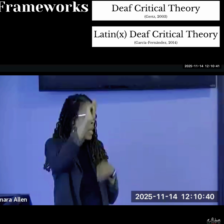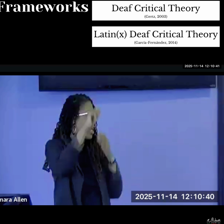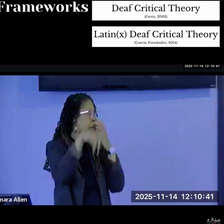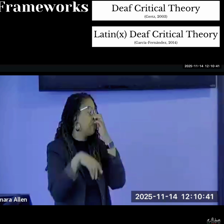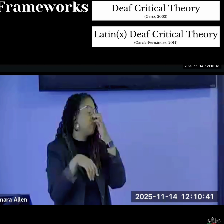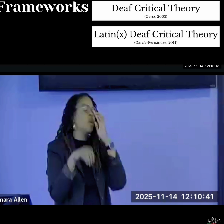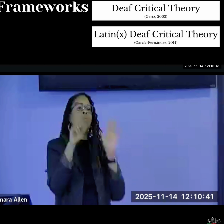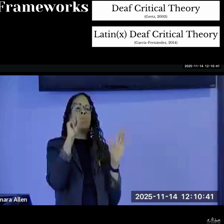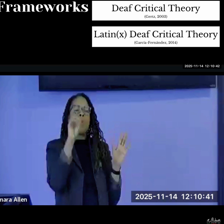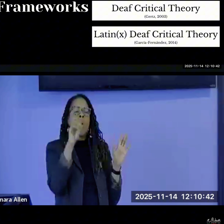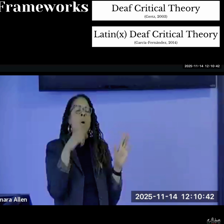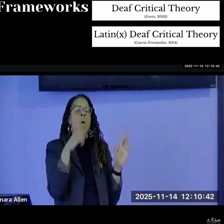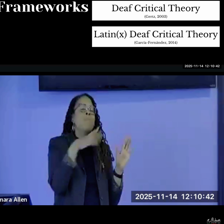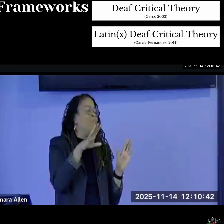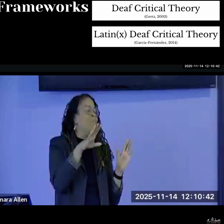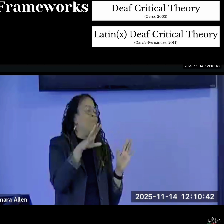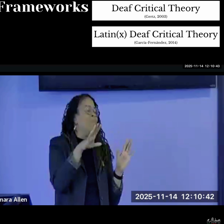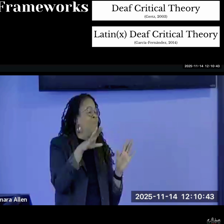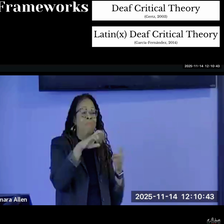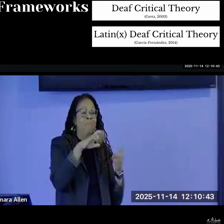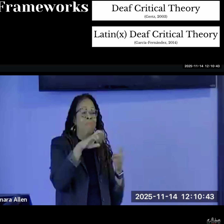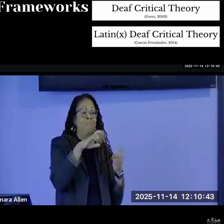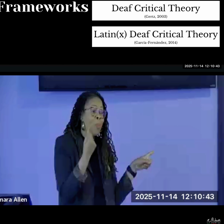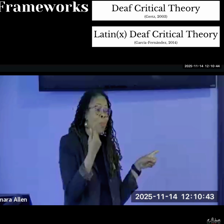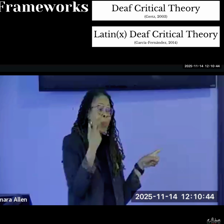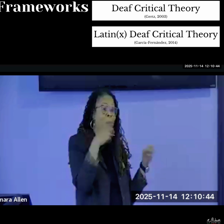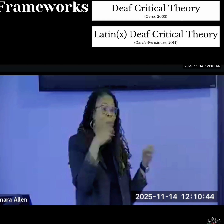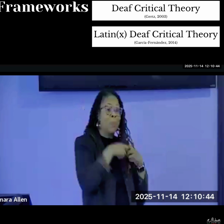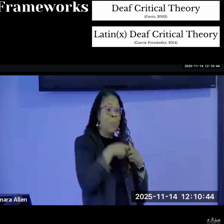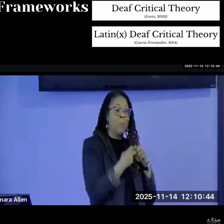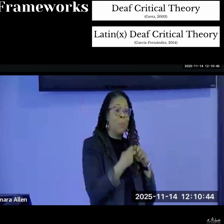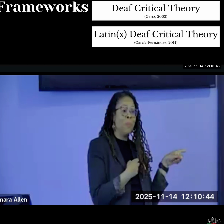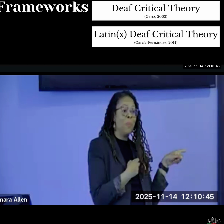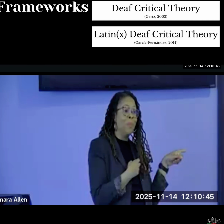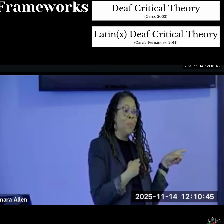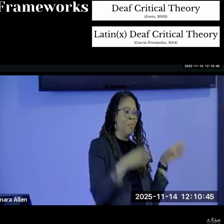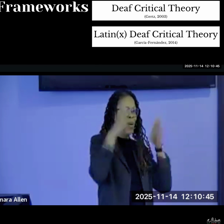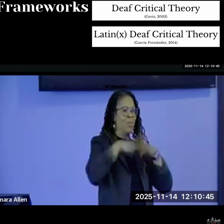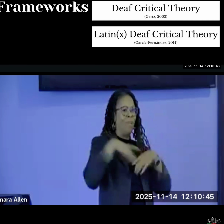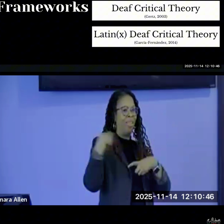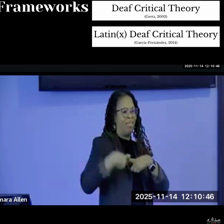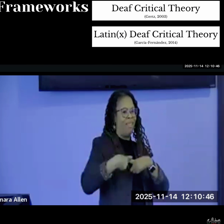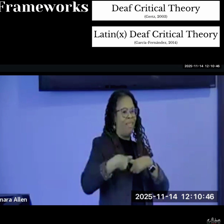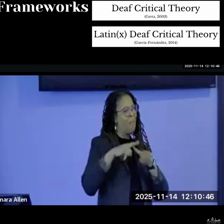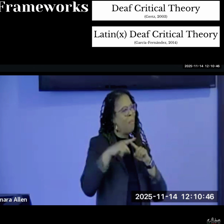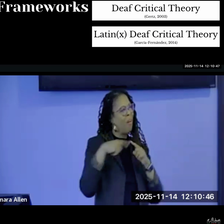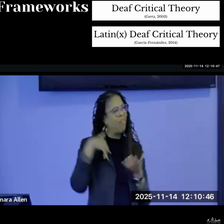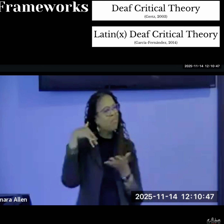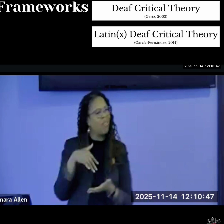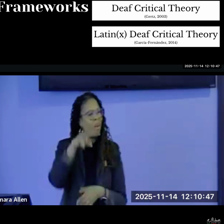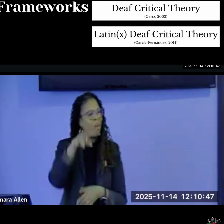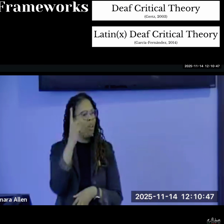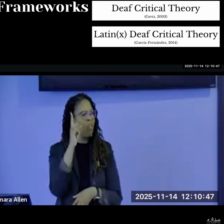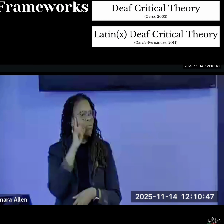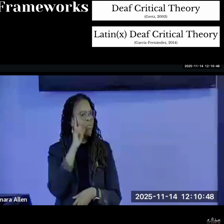of Nuestra Casa, and she did the work focusing on the Latinx deaf community.